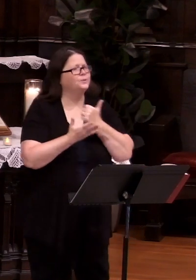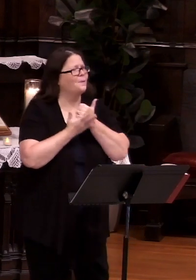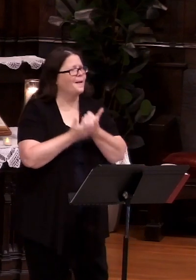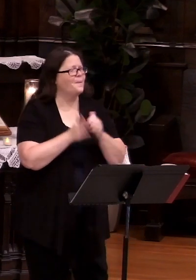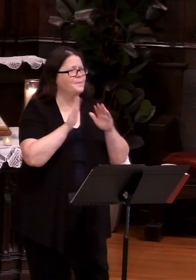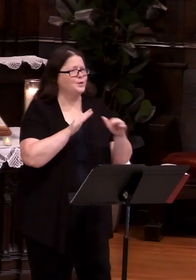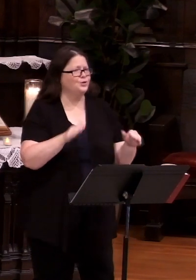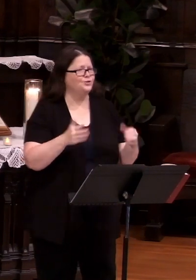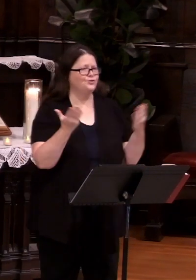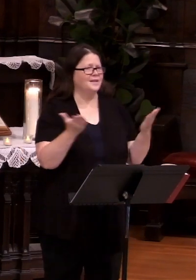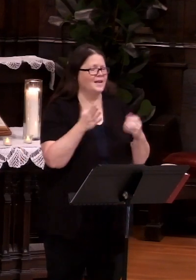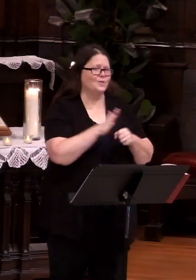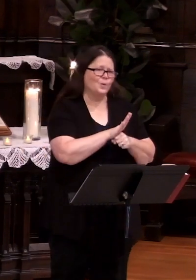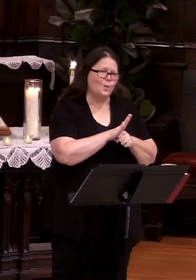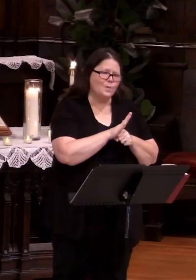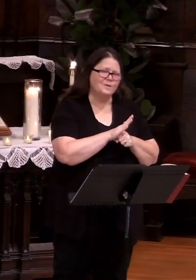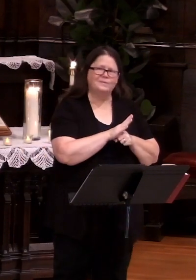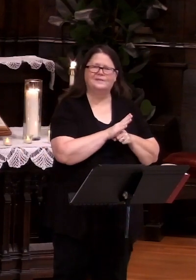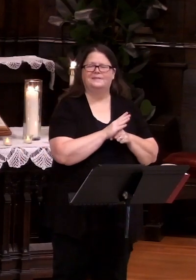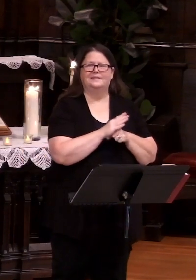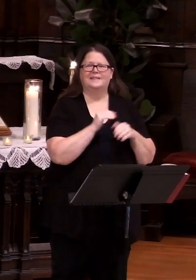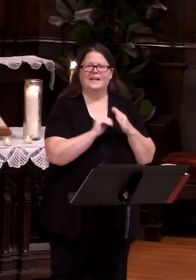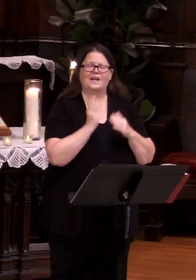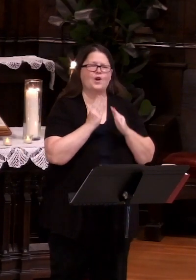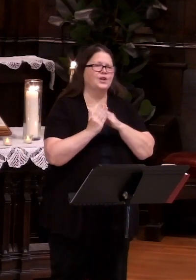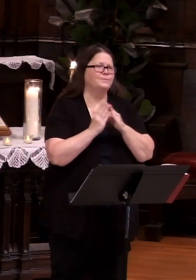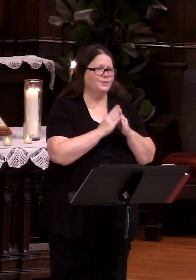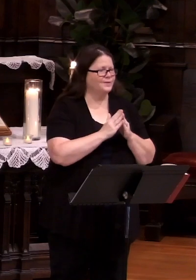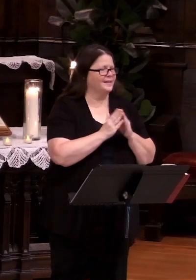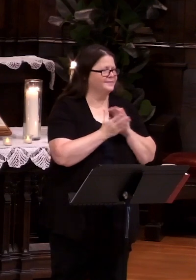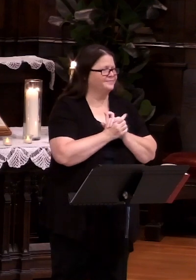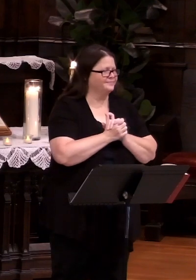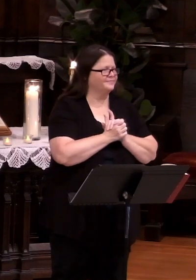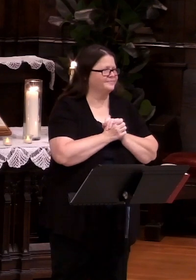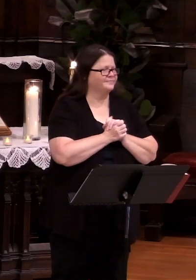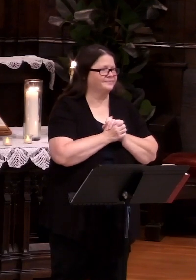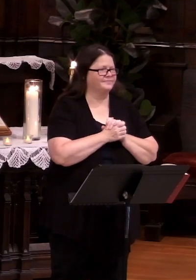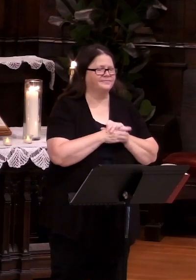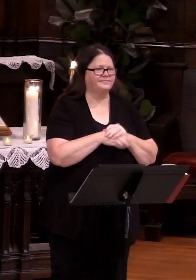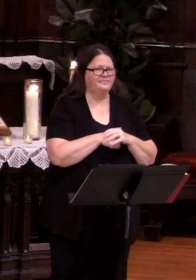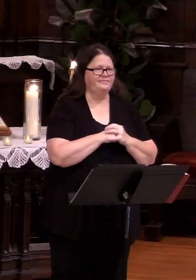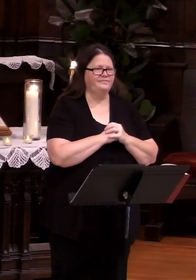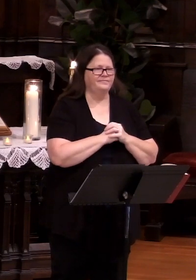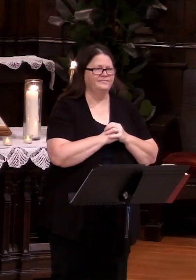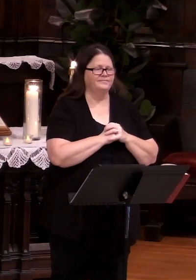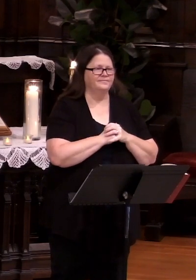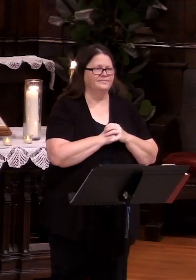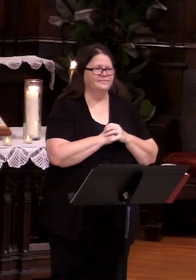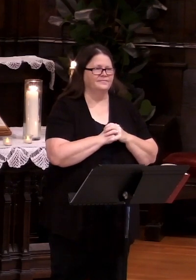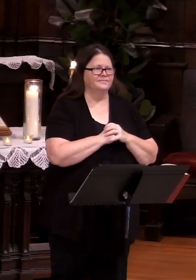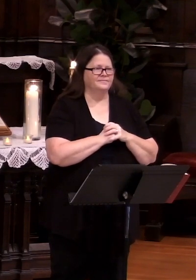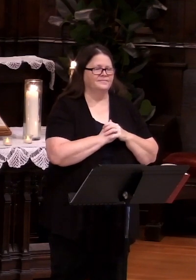in our neighborhood and in our city be prepared for this upcoming year.